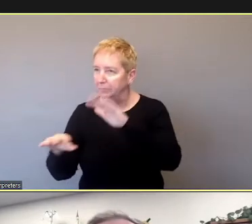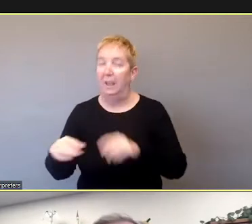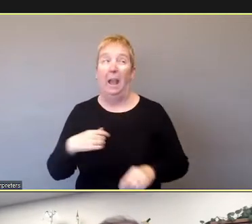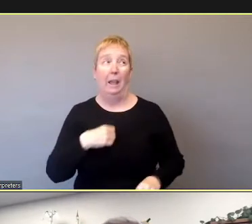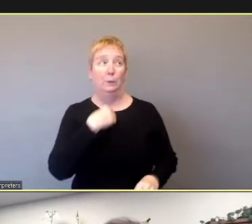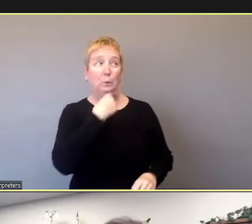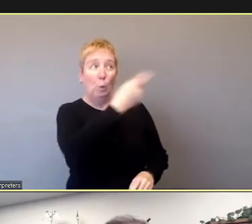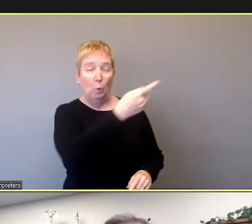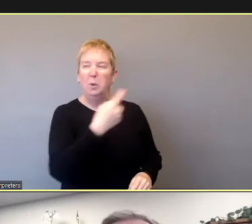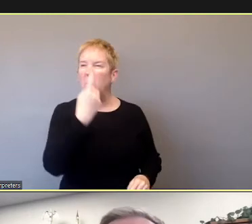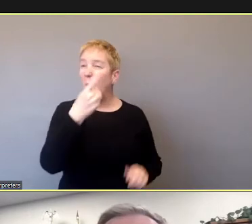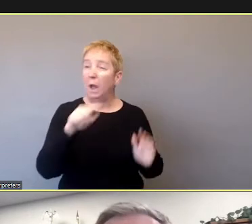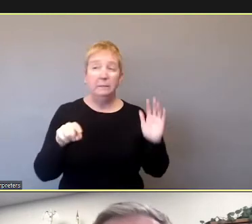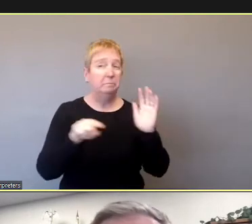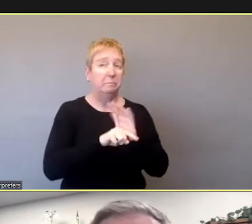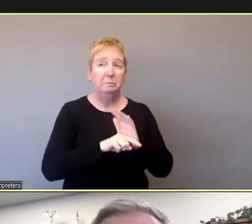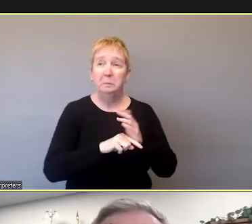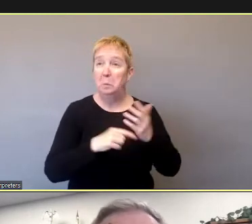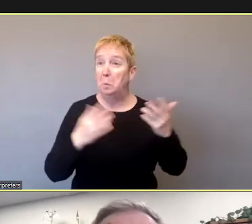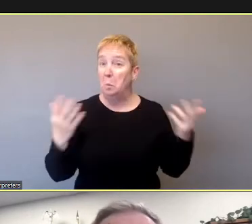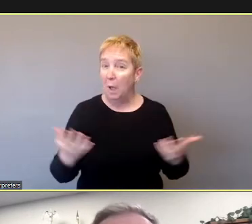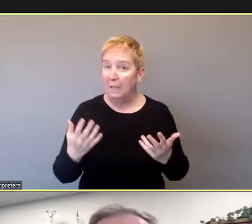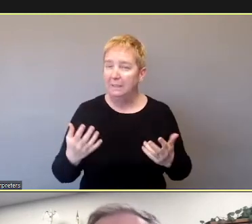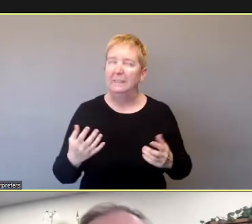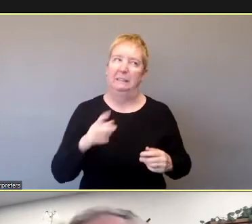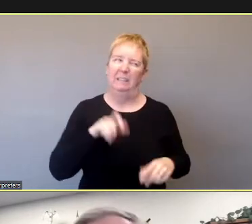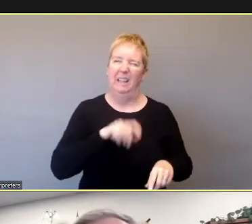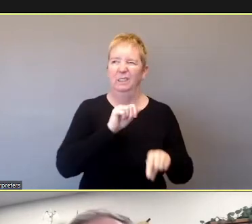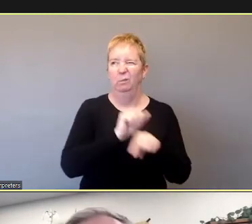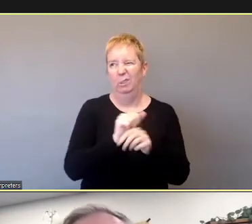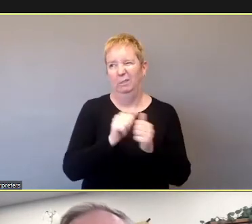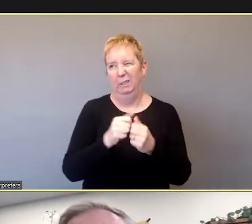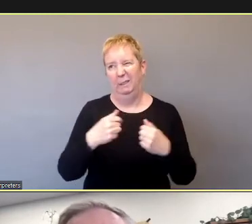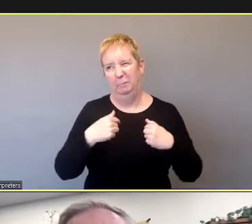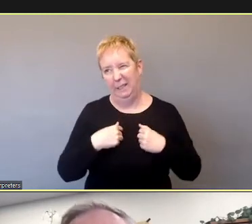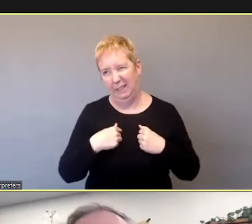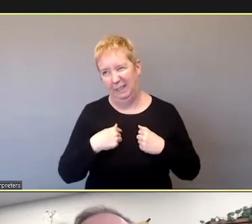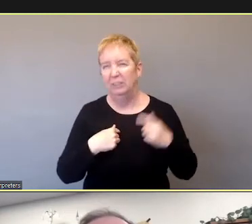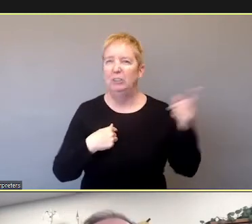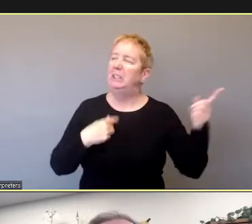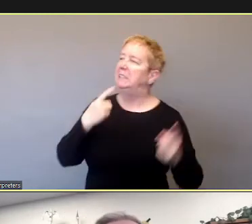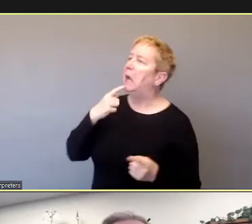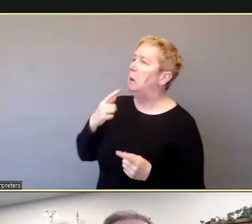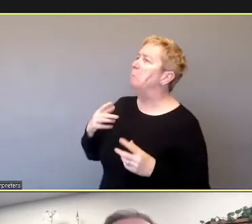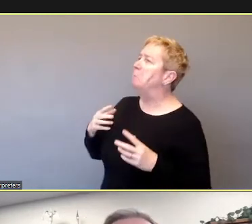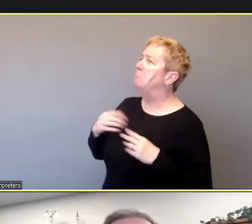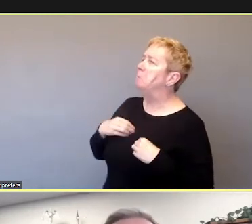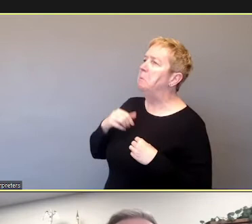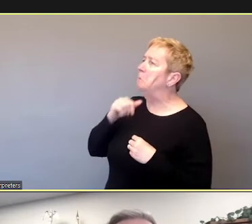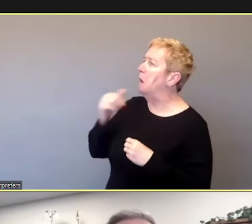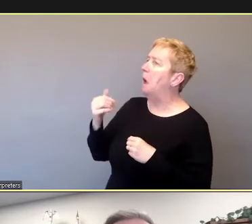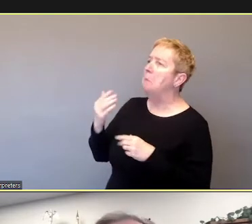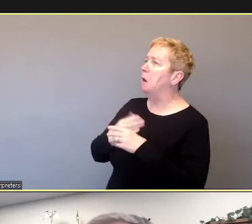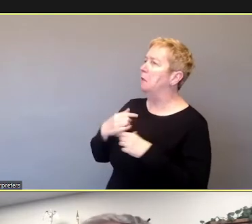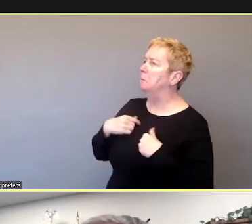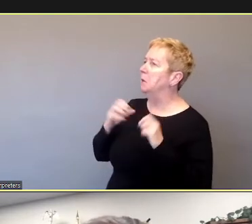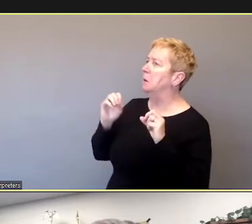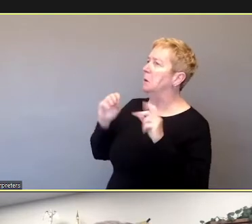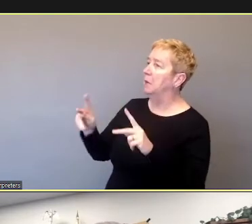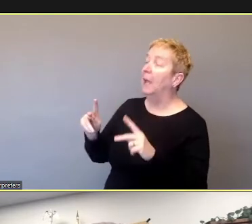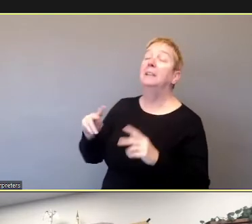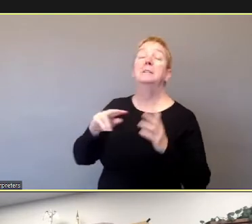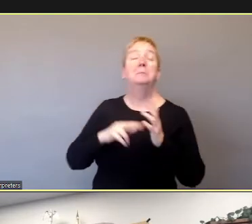at the Department of Health would be that she'd still have to work with me, but she said that wouldn't bother her at all. So Jody's here today and heading this